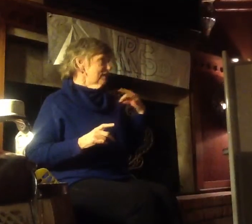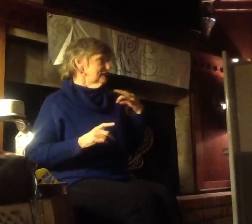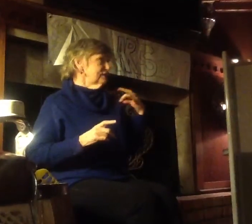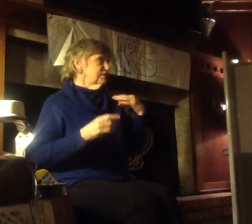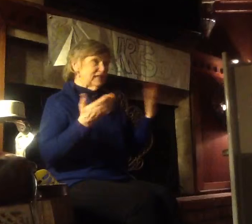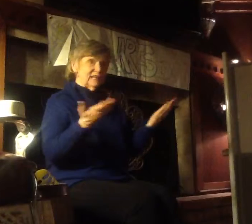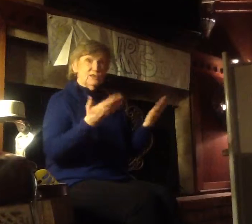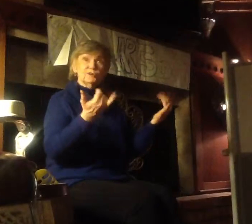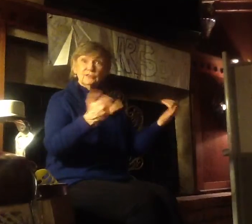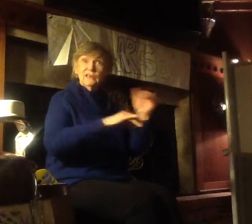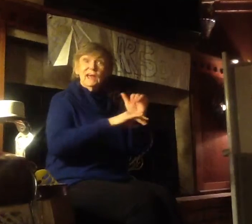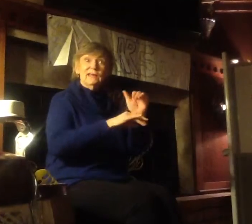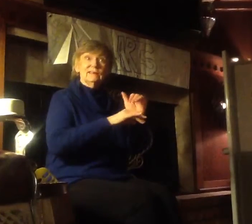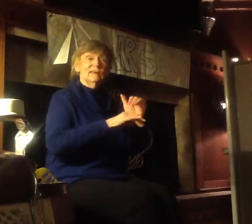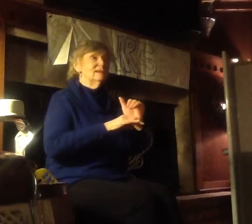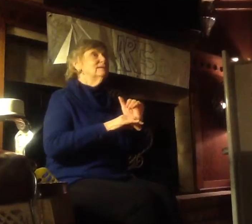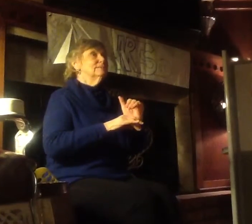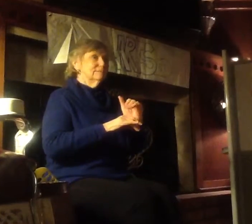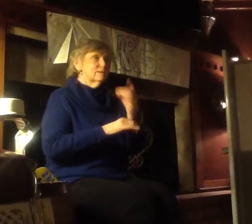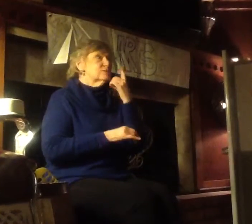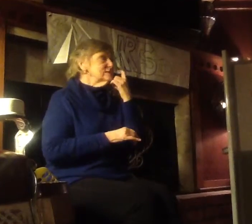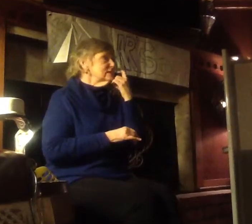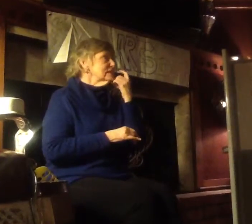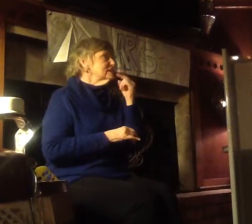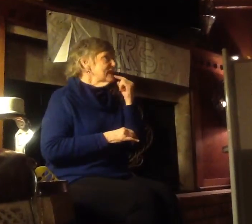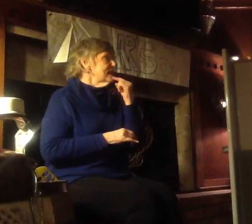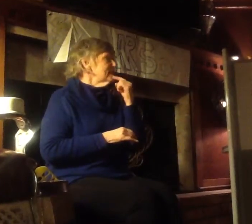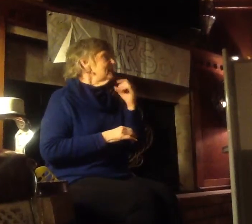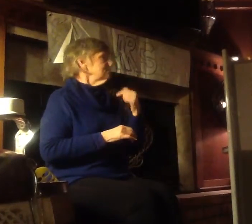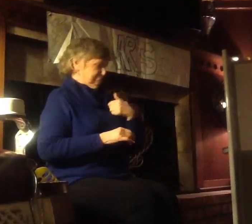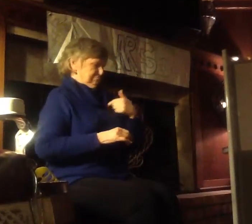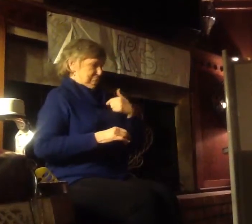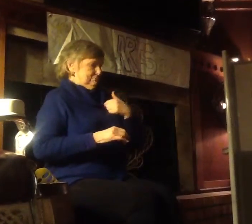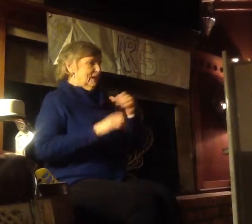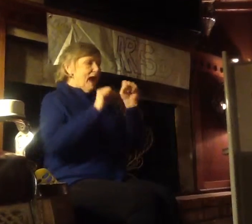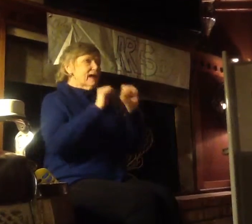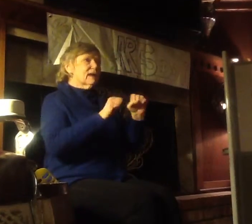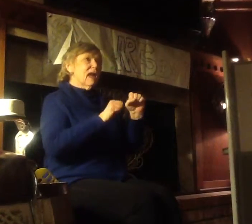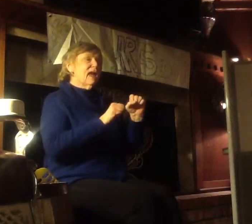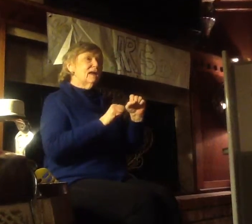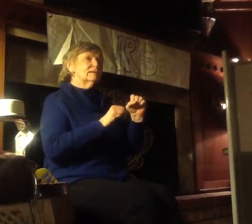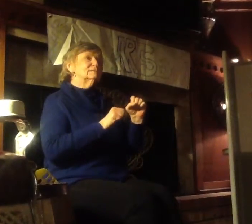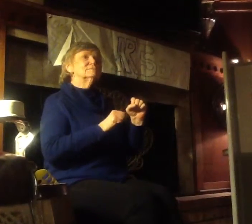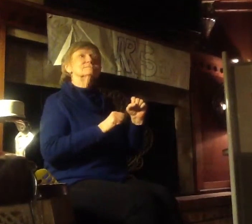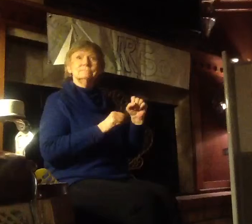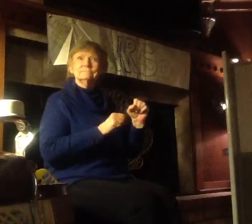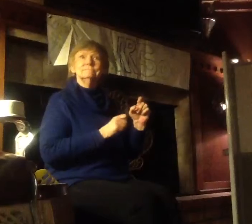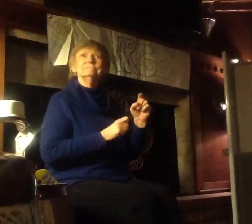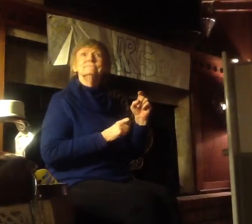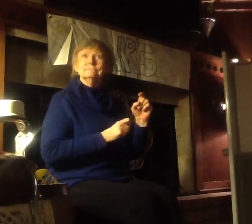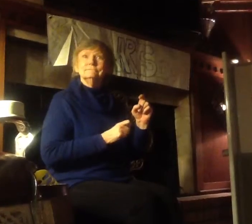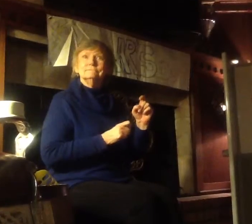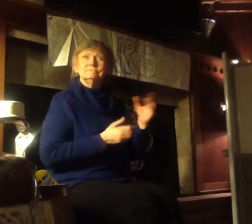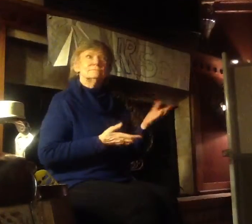is volunteering here tonight recently said, I can